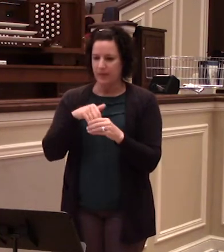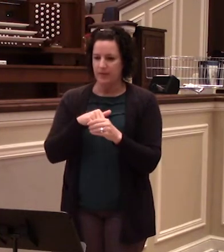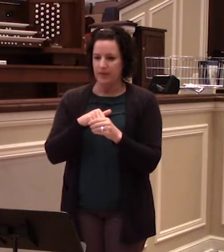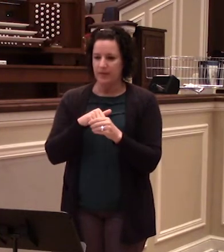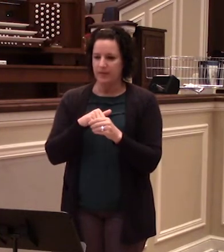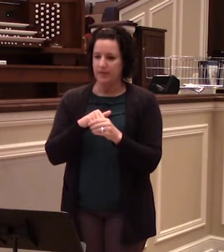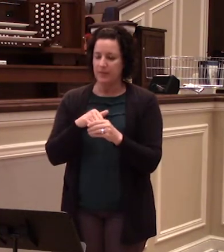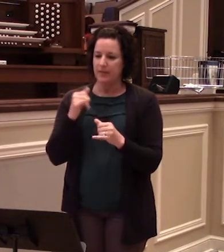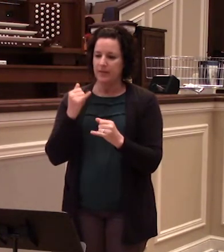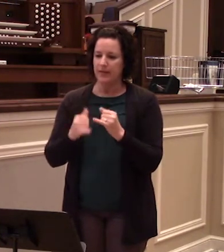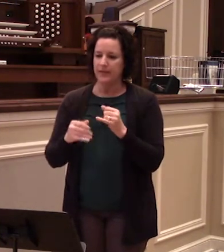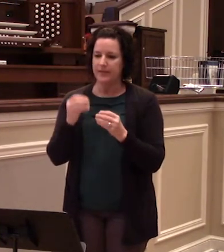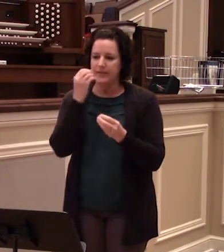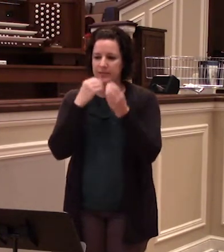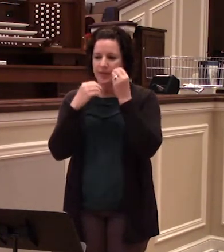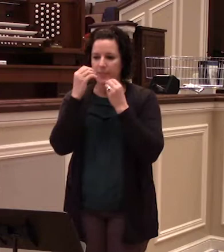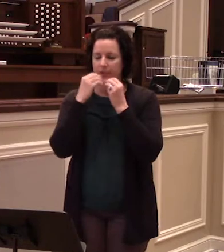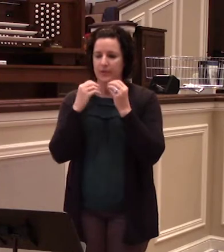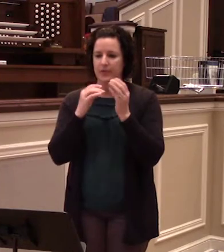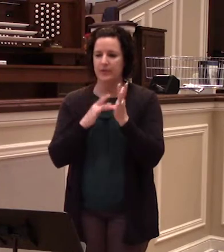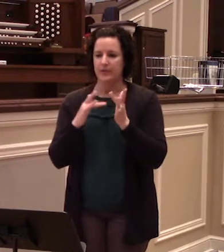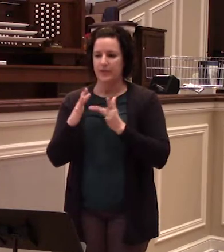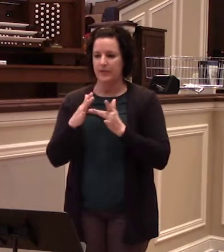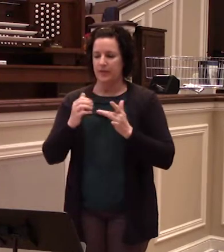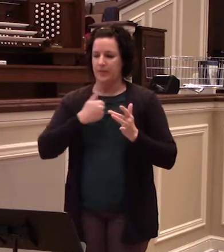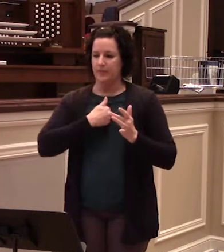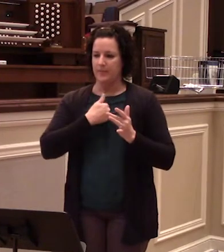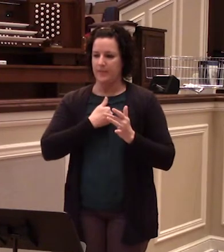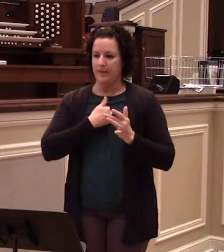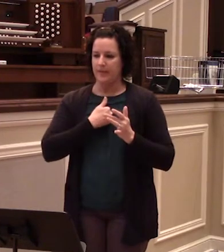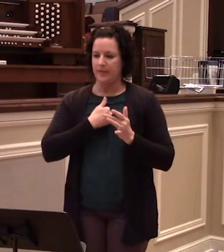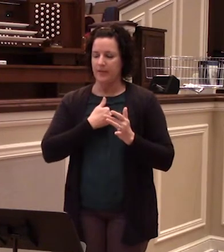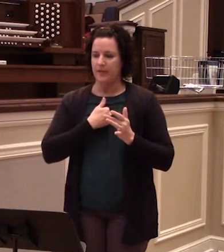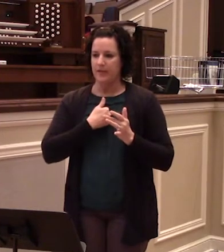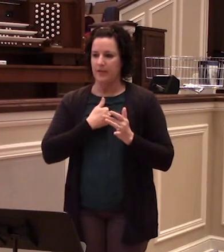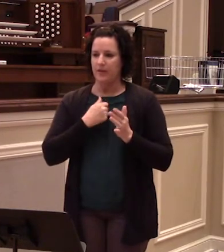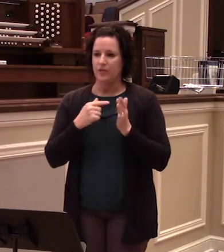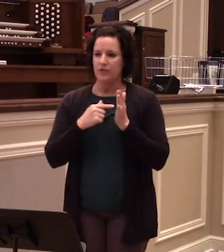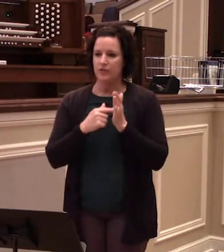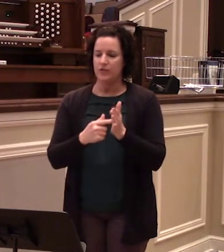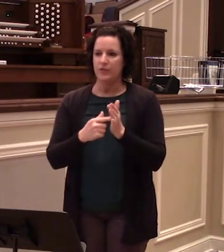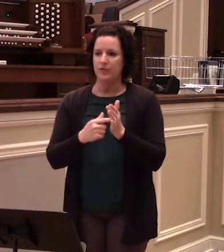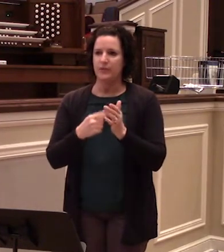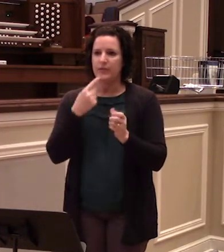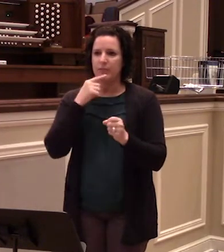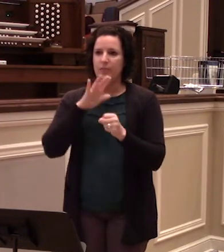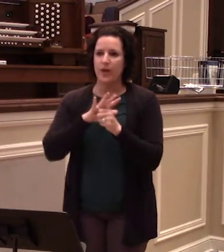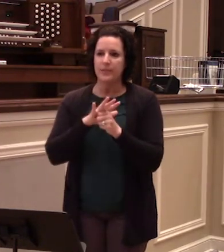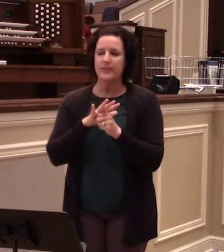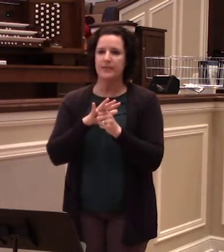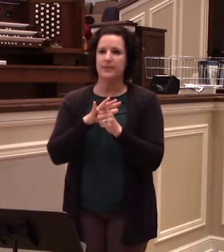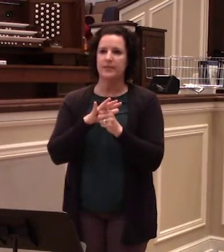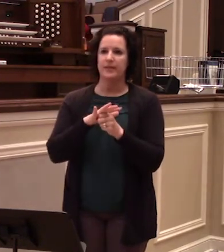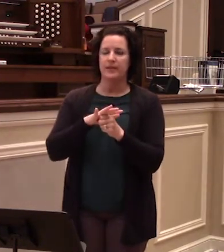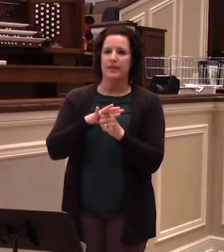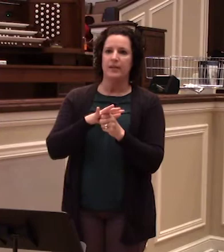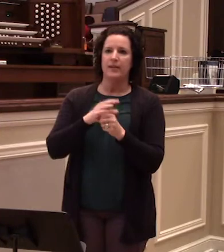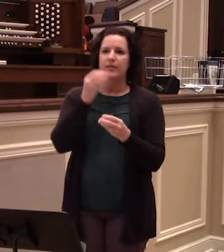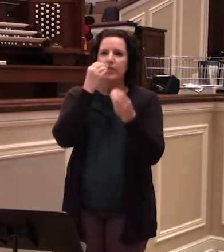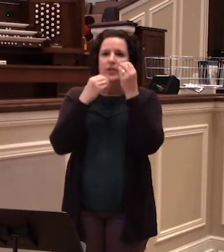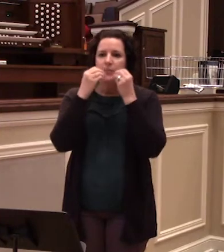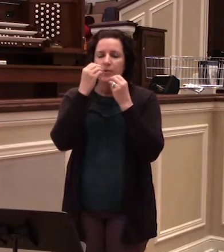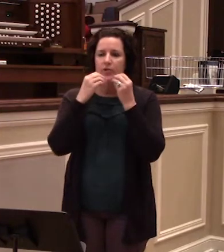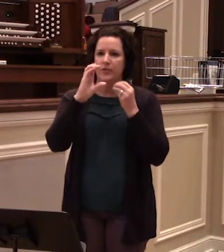Supper, Jesus himself is pointing how the promises of Passover are being kept in the